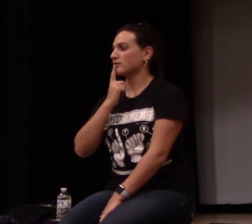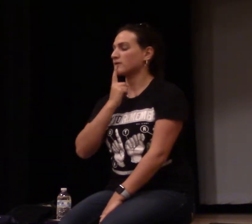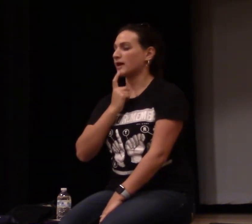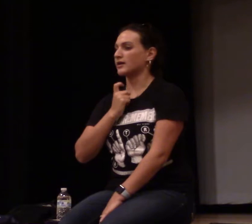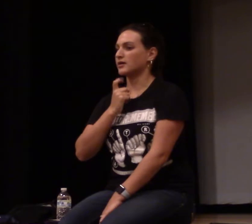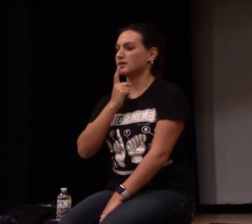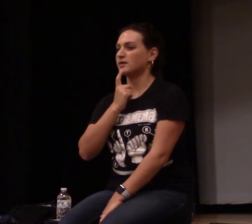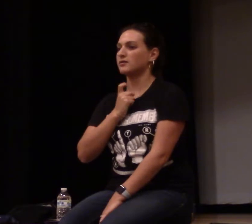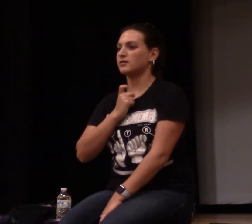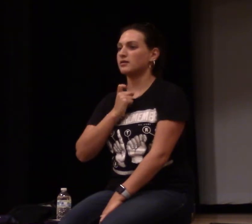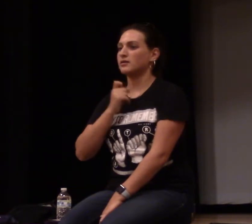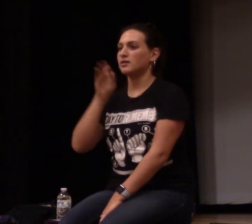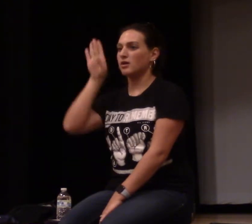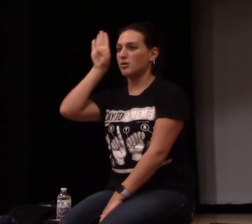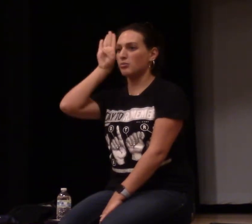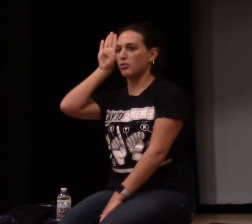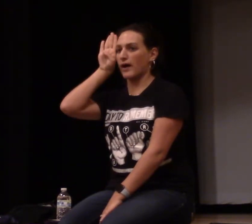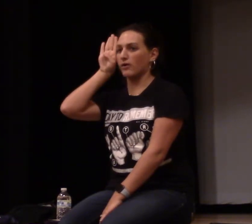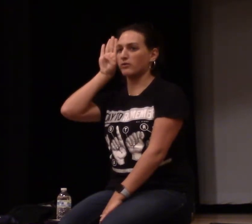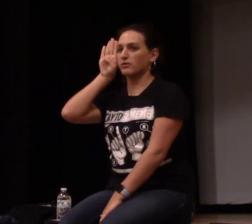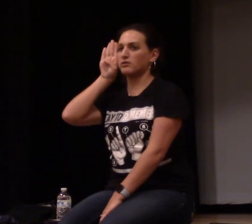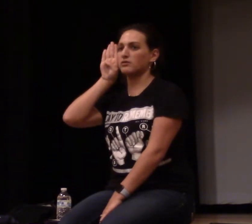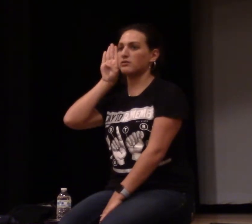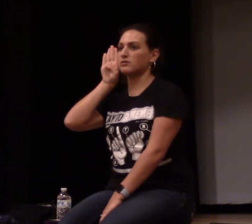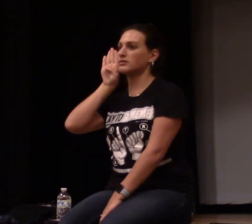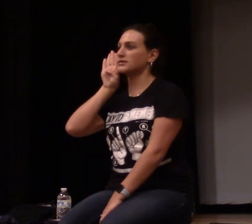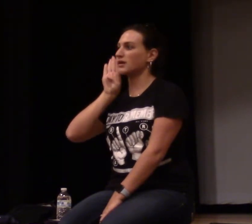Red. Brown, that B.